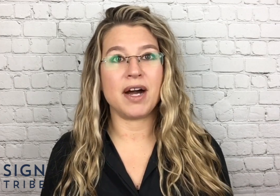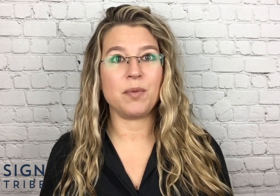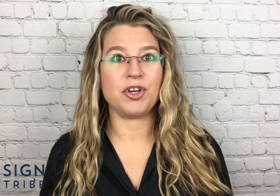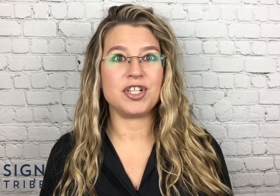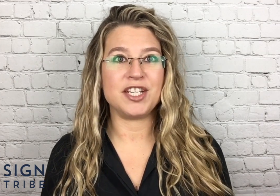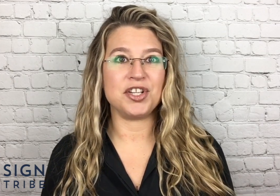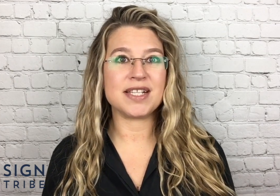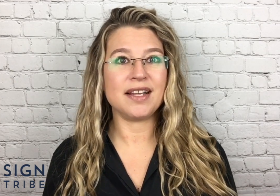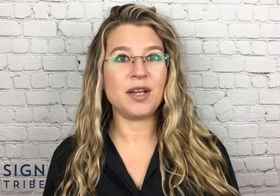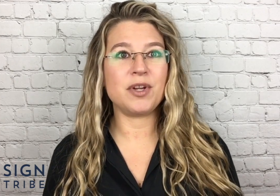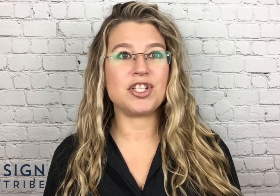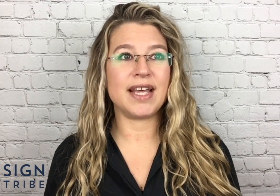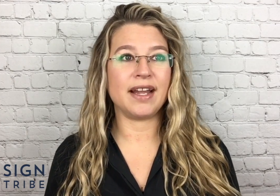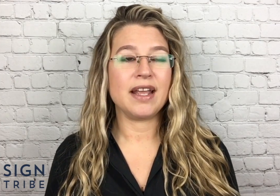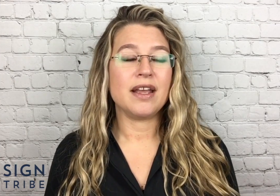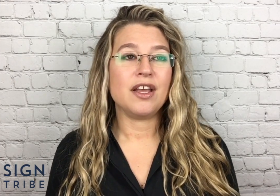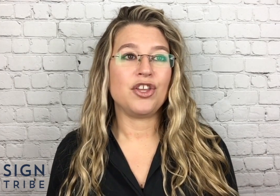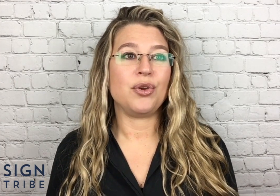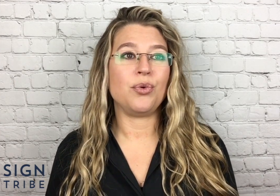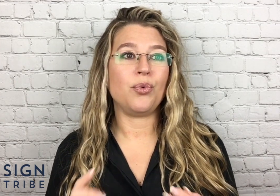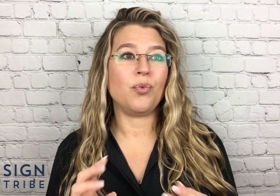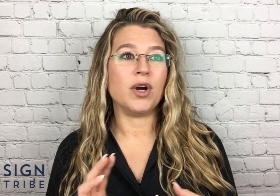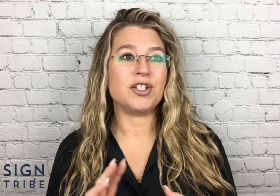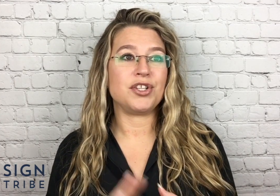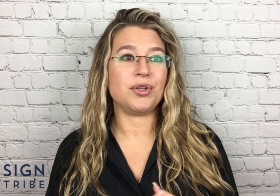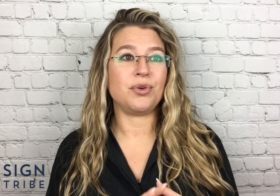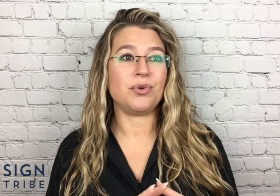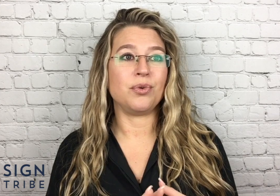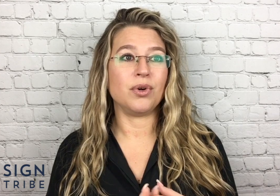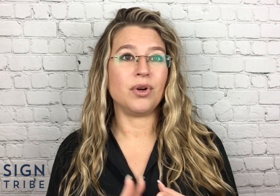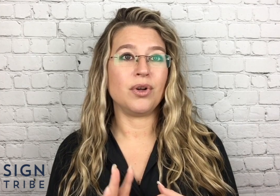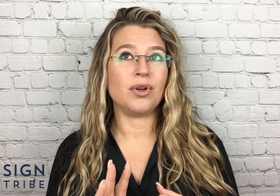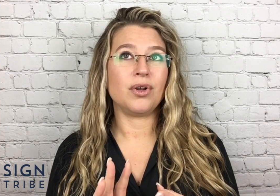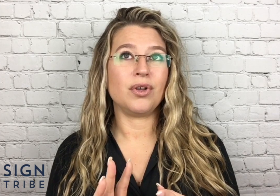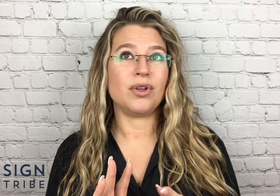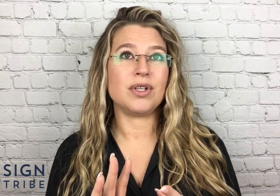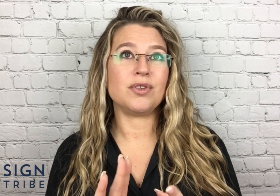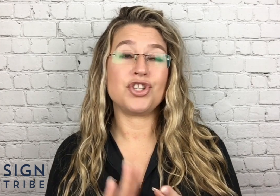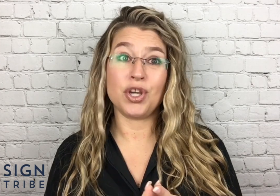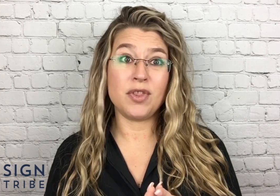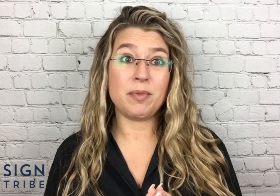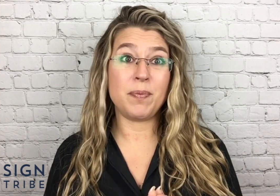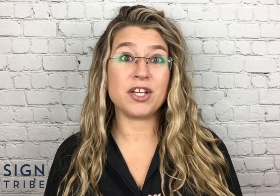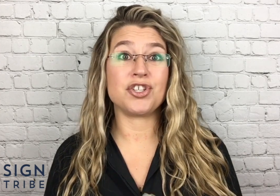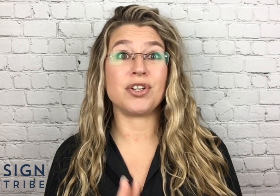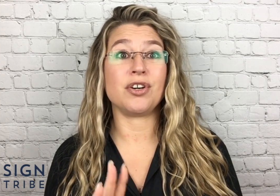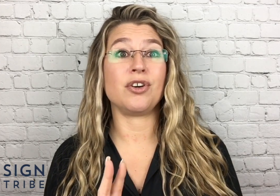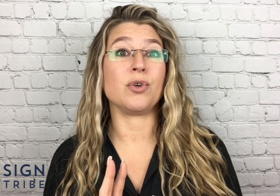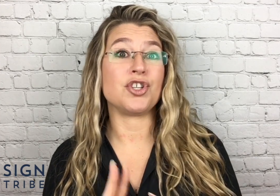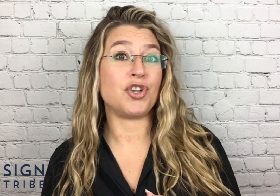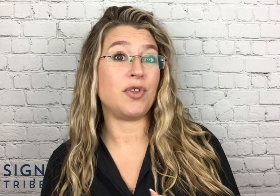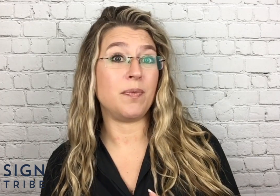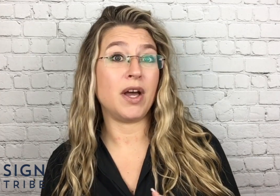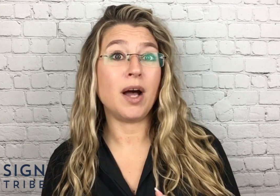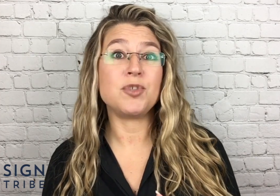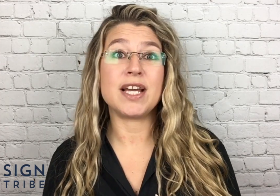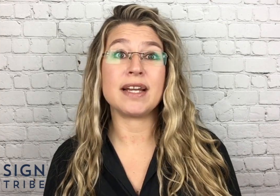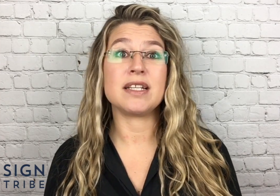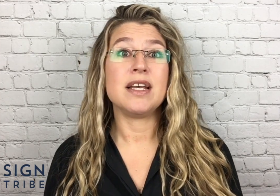you're teaching sign language, that you want to show them a picture or show them the object so that